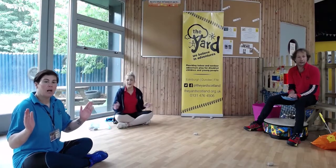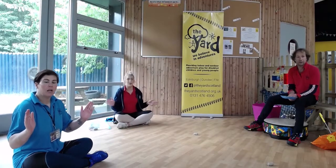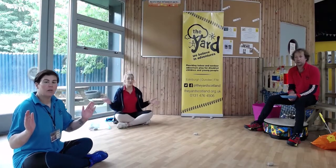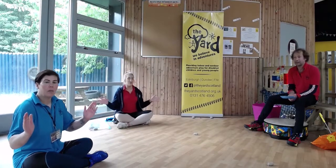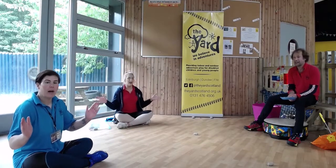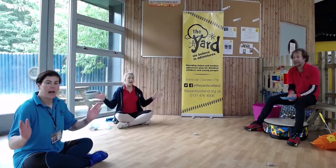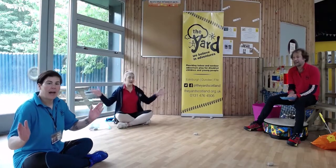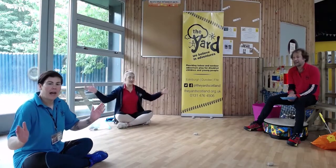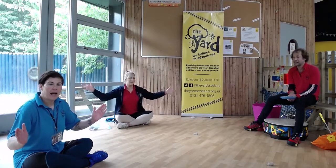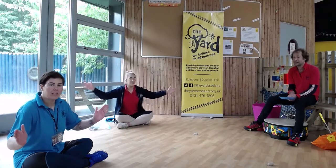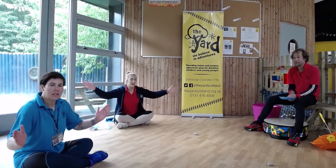one went